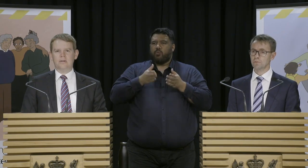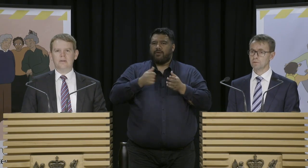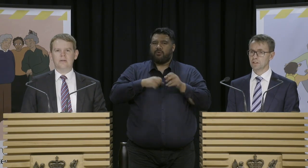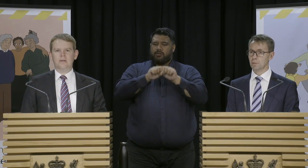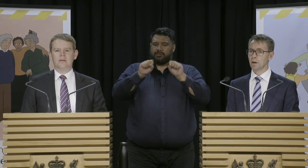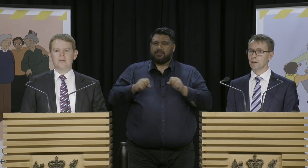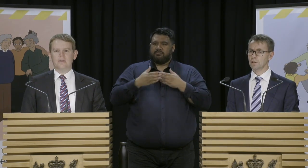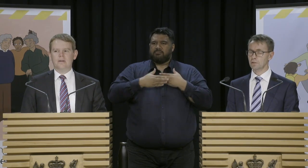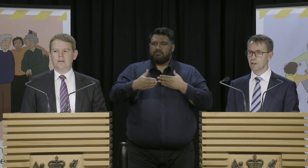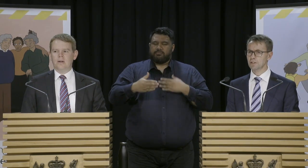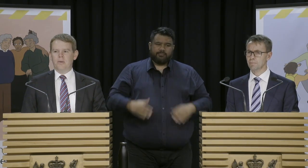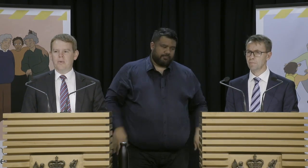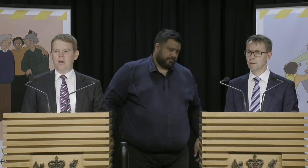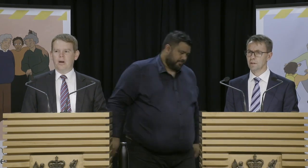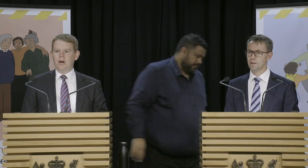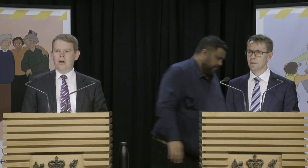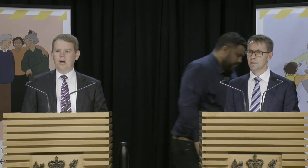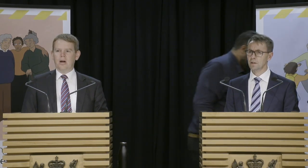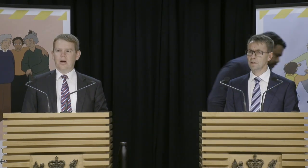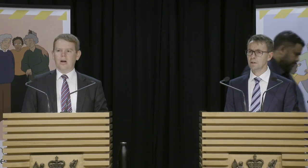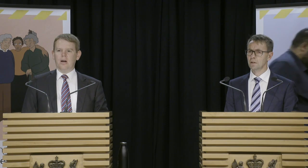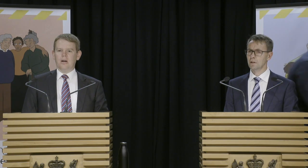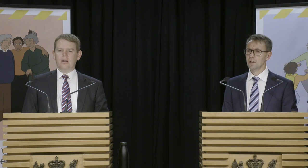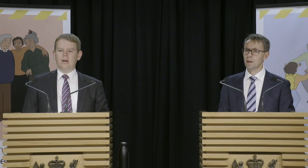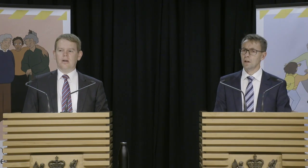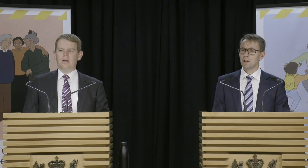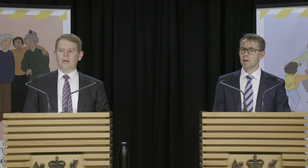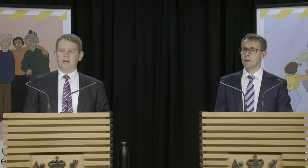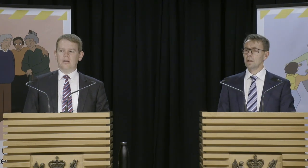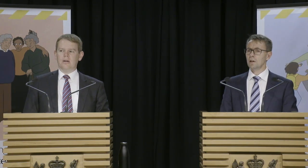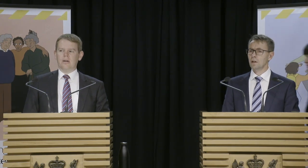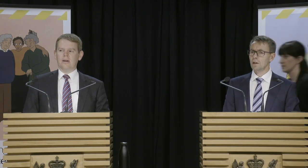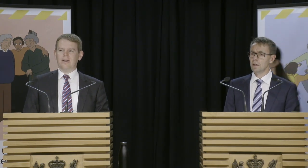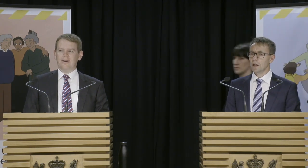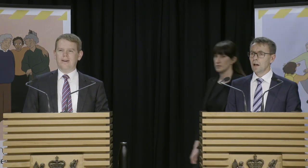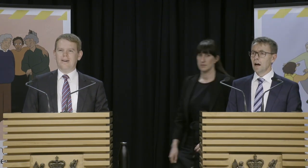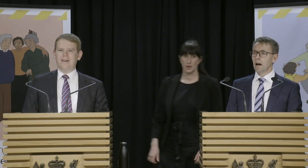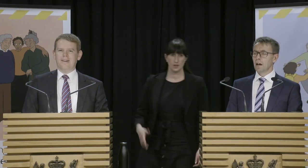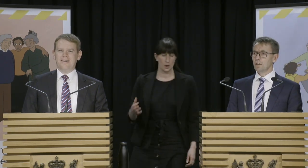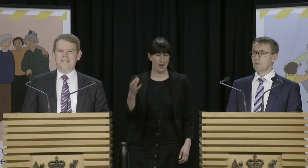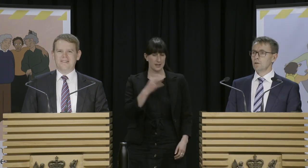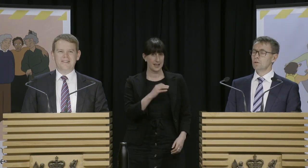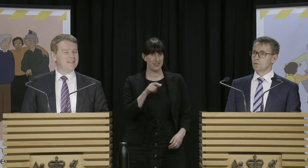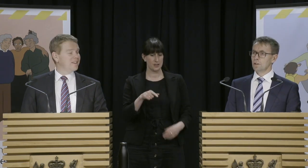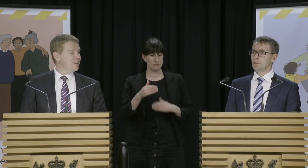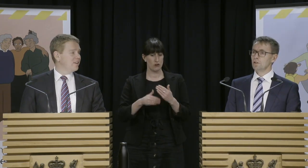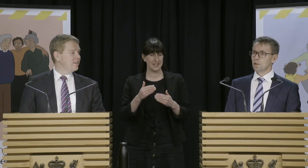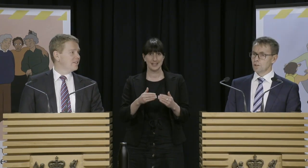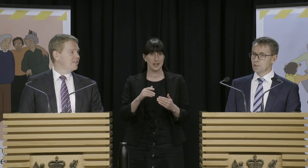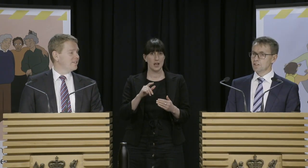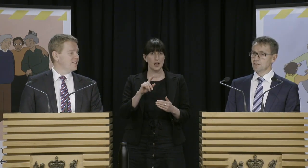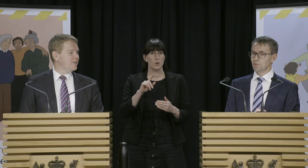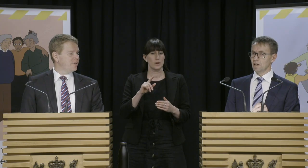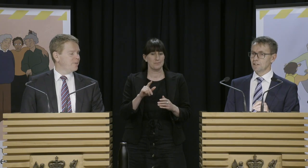we'd sort of stand by that Because advice. it means we could not have gone any faster if we decided to go with more vaccines as well, right?